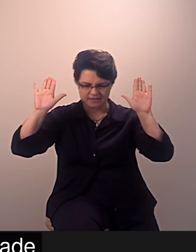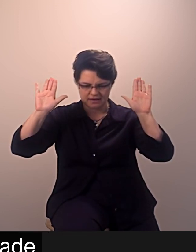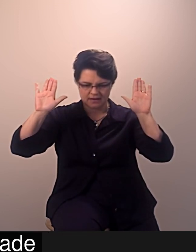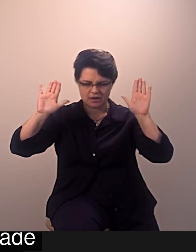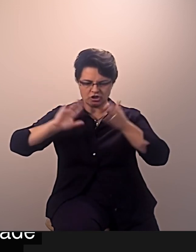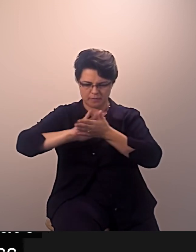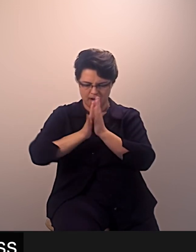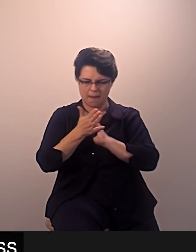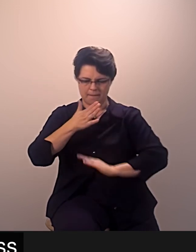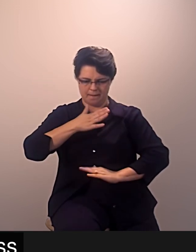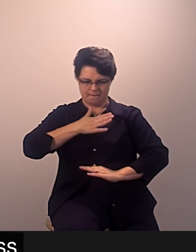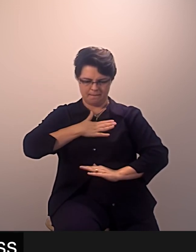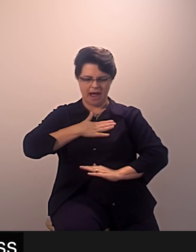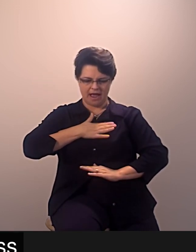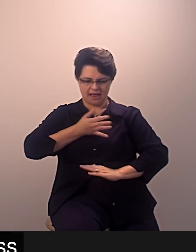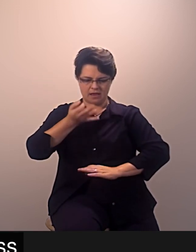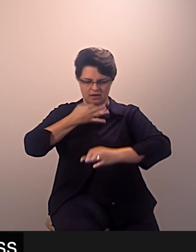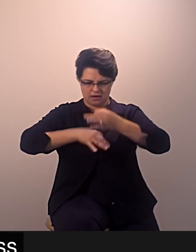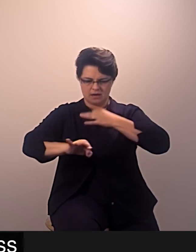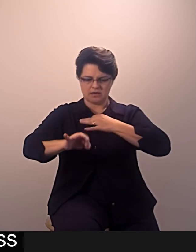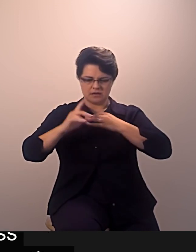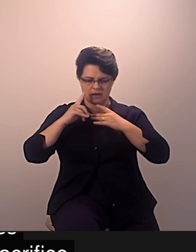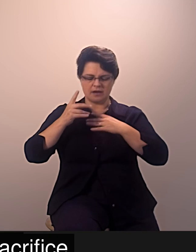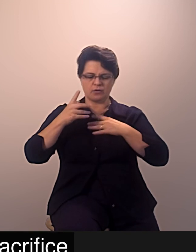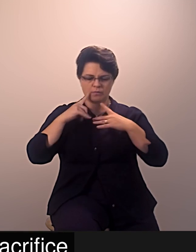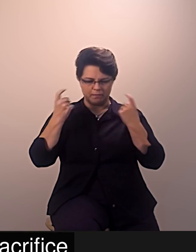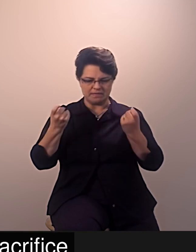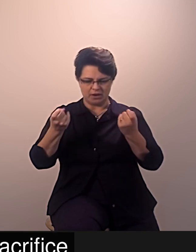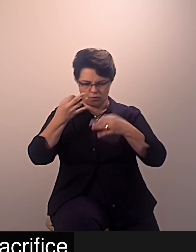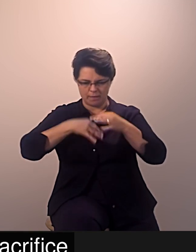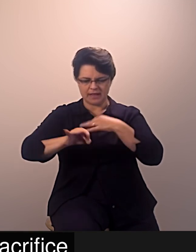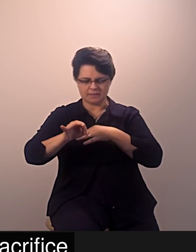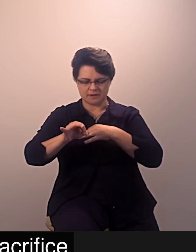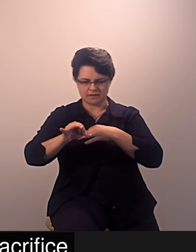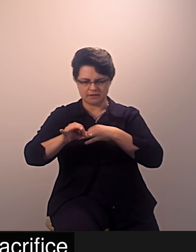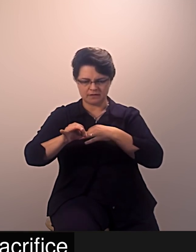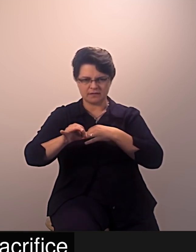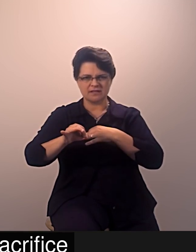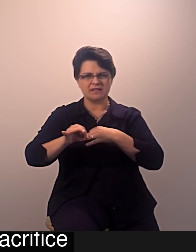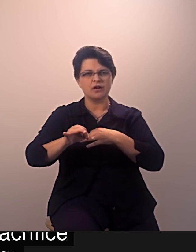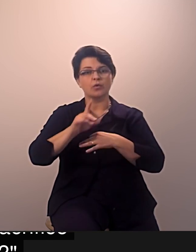become the sacrifice for my sins? Talk to God